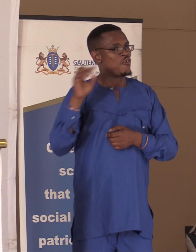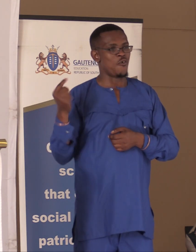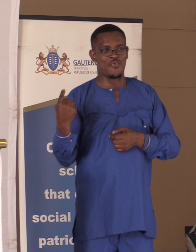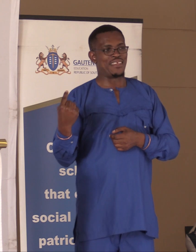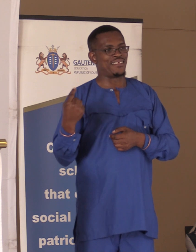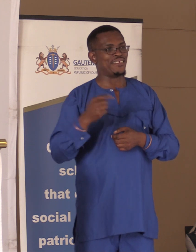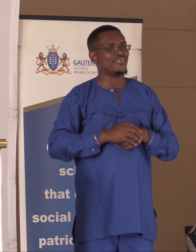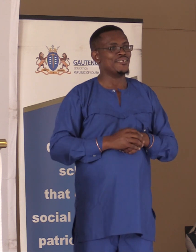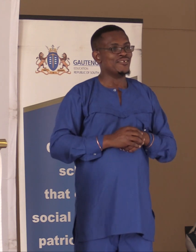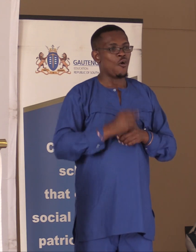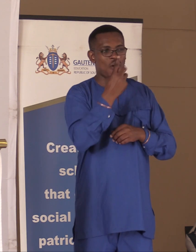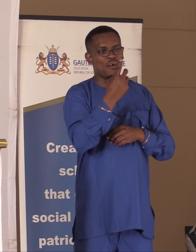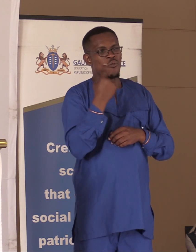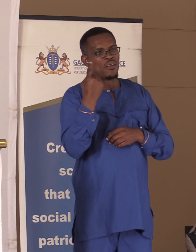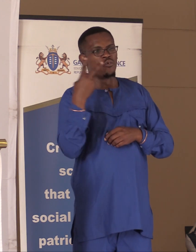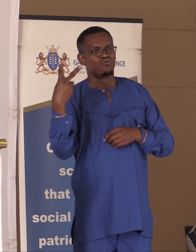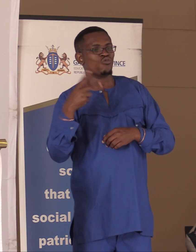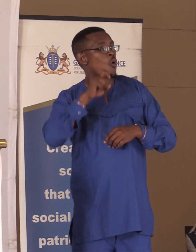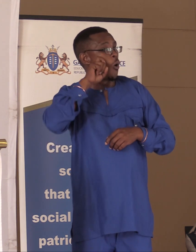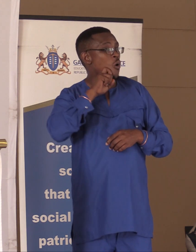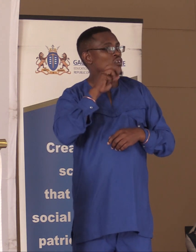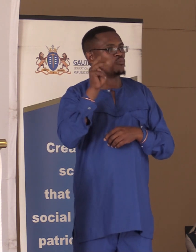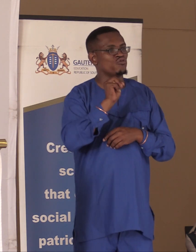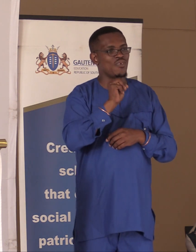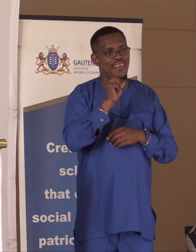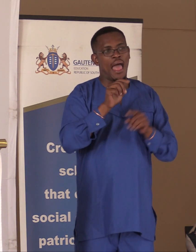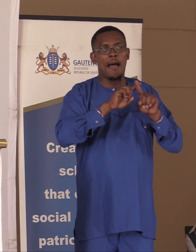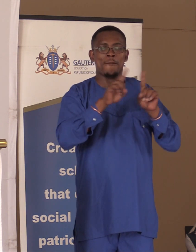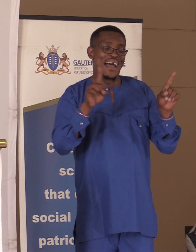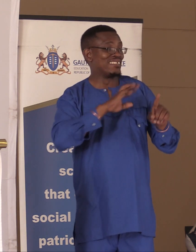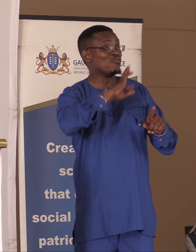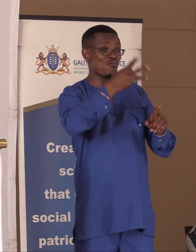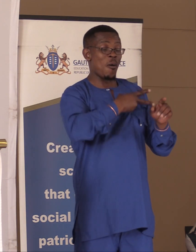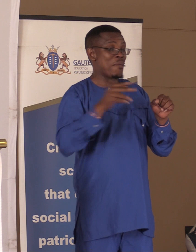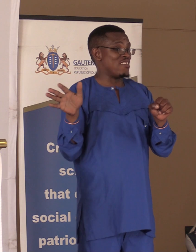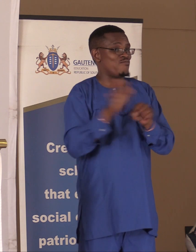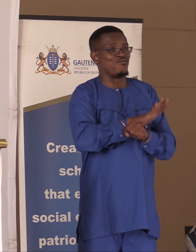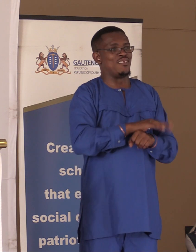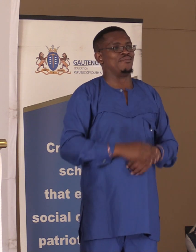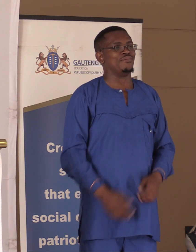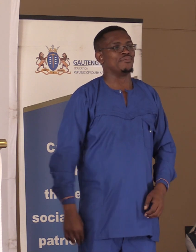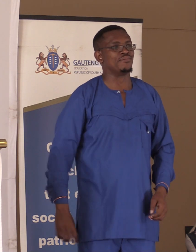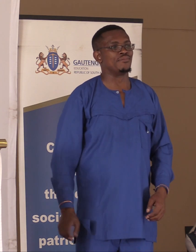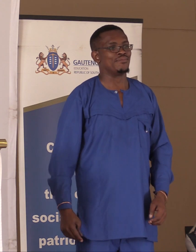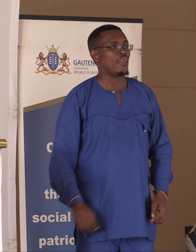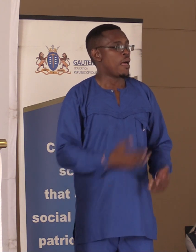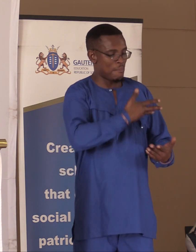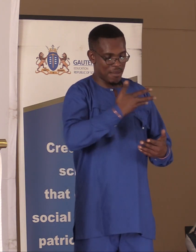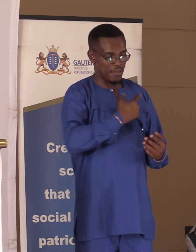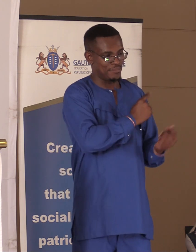who are men and one or two from Old Mutual, but otherwise it's females. Me, Batamela